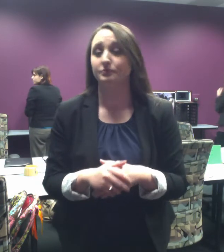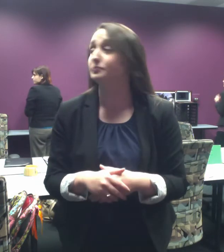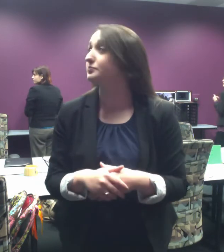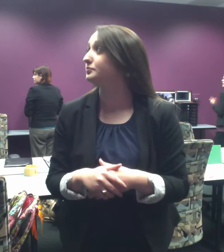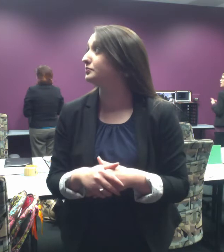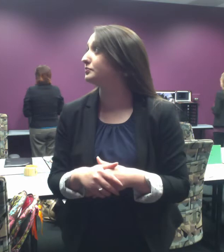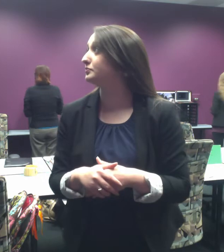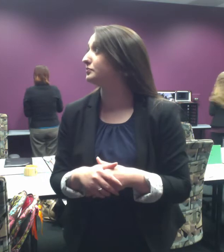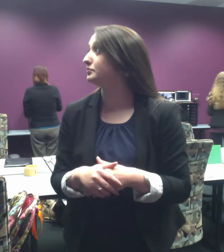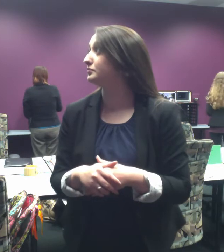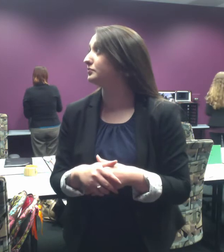First word,